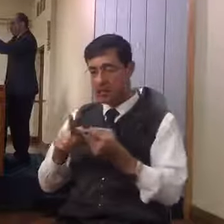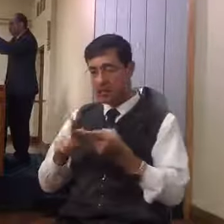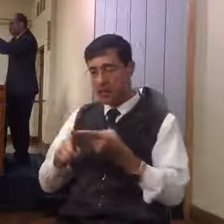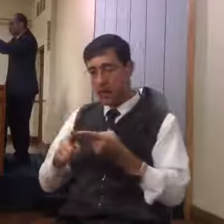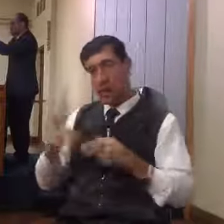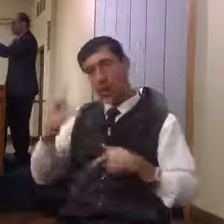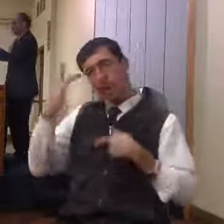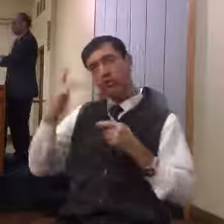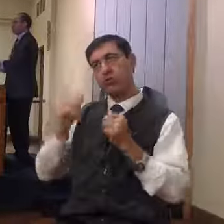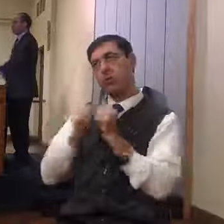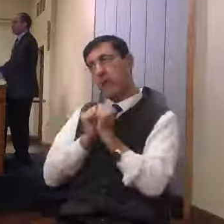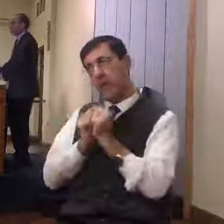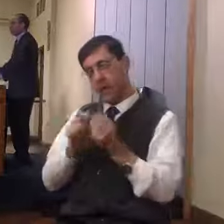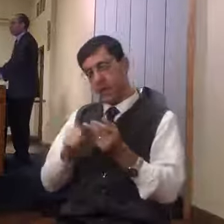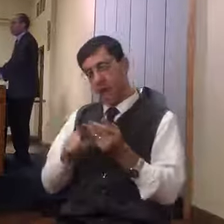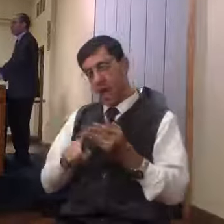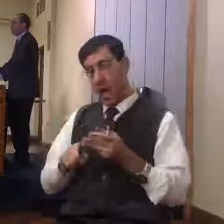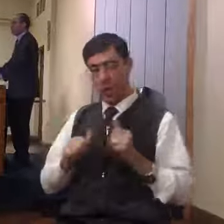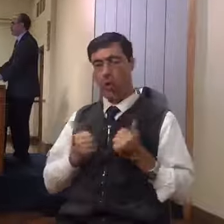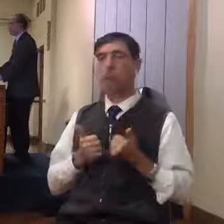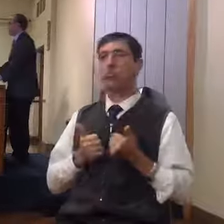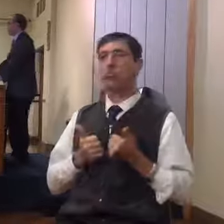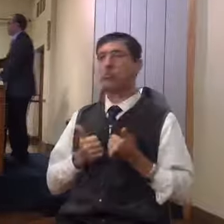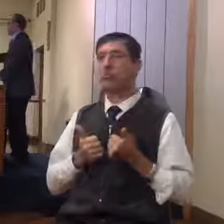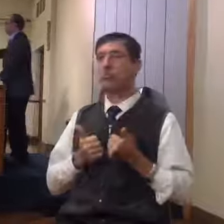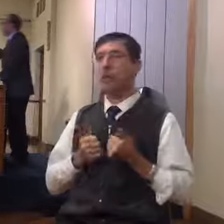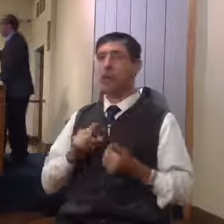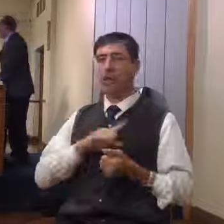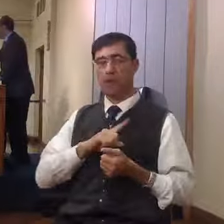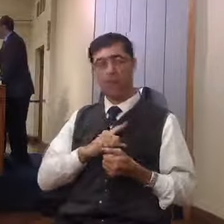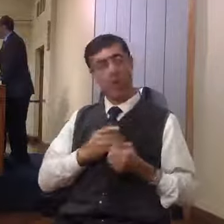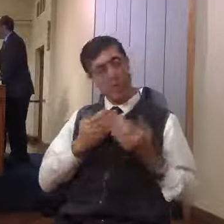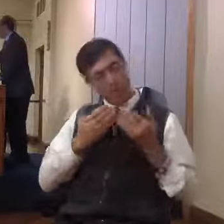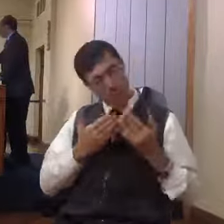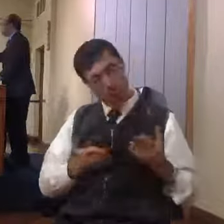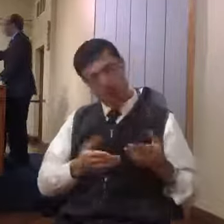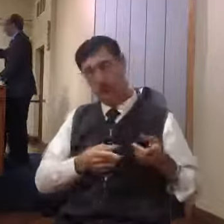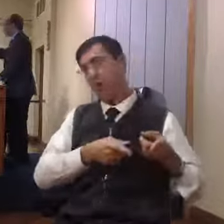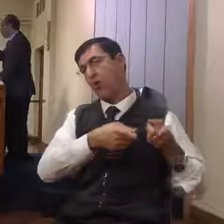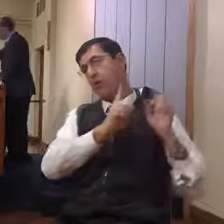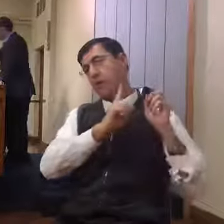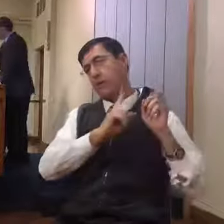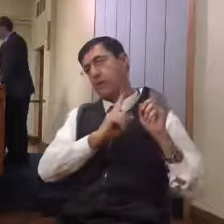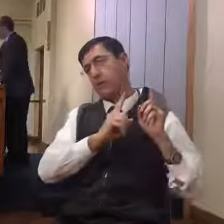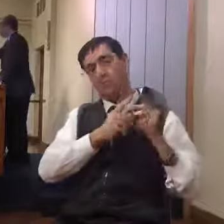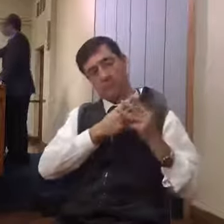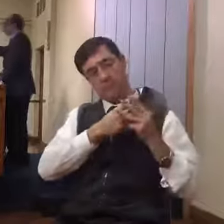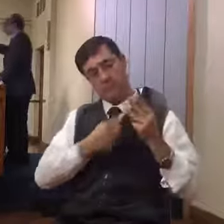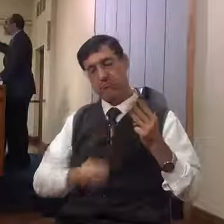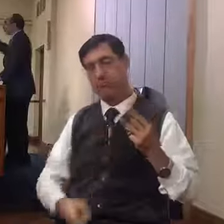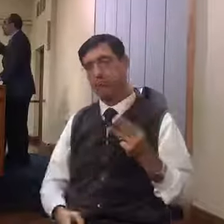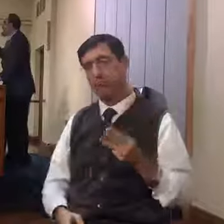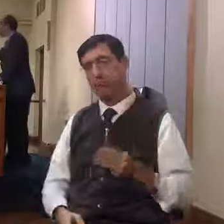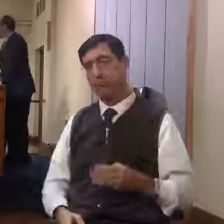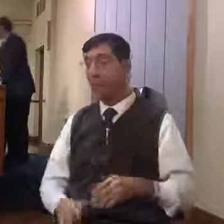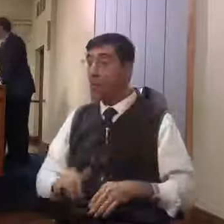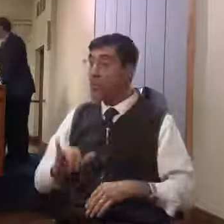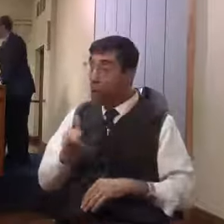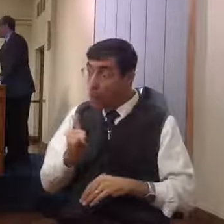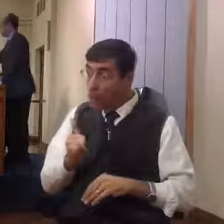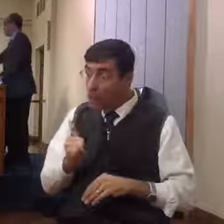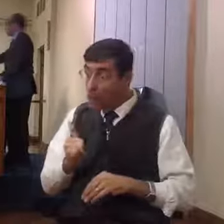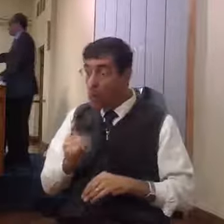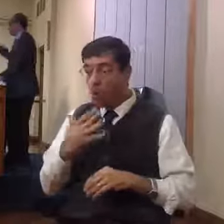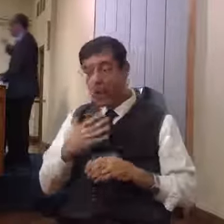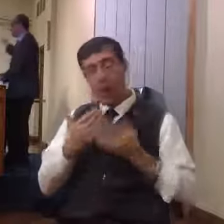God, the sovereignty of God and his will. And obeying to them is punitive, but it is also